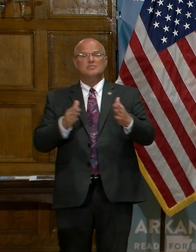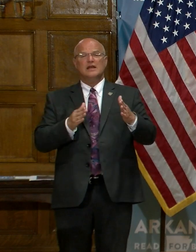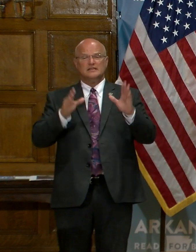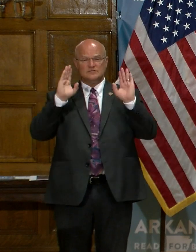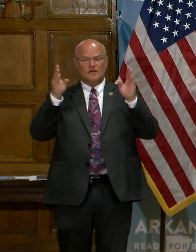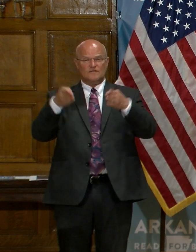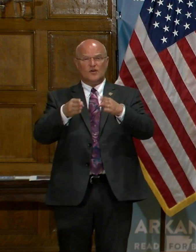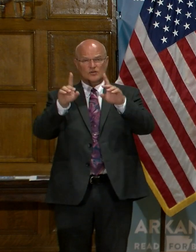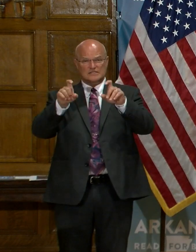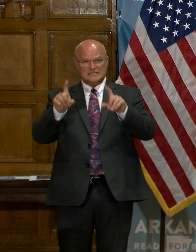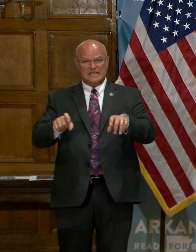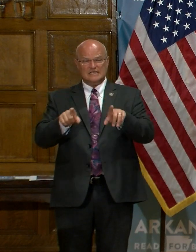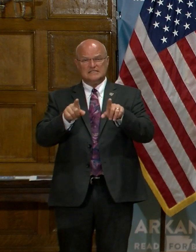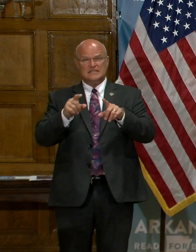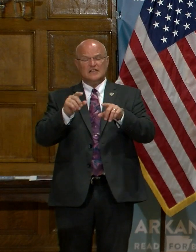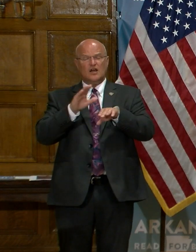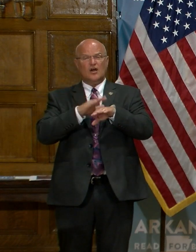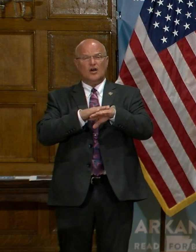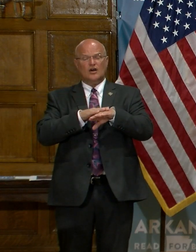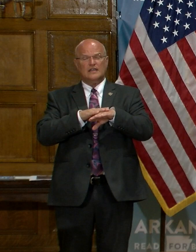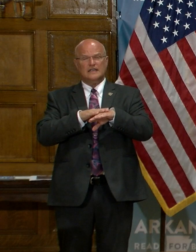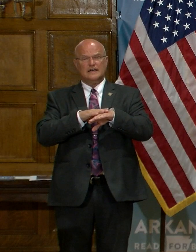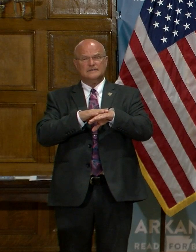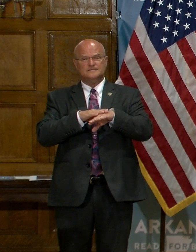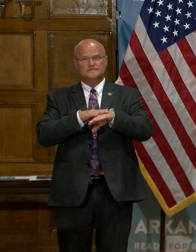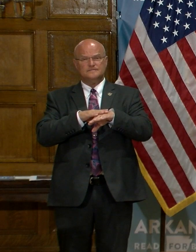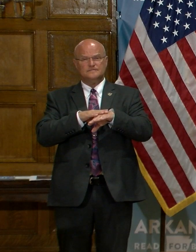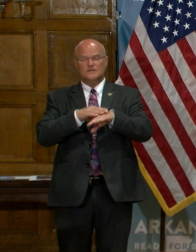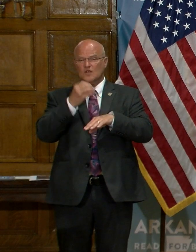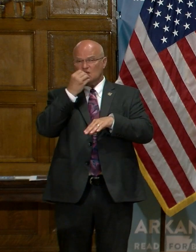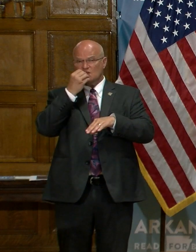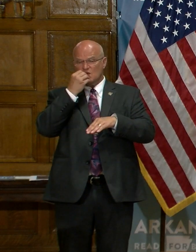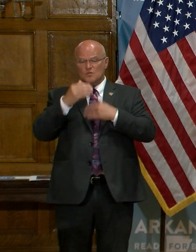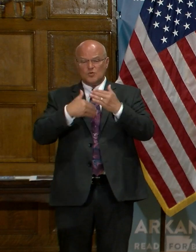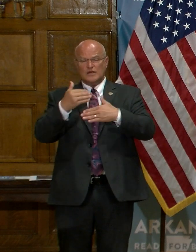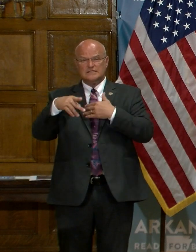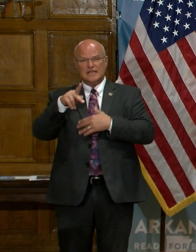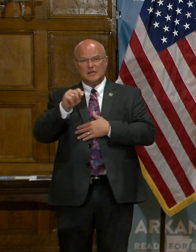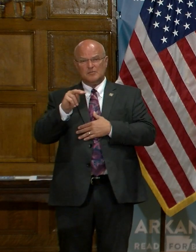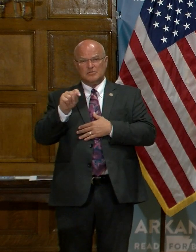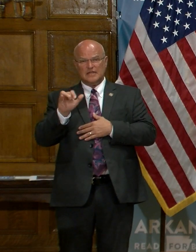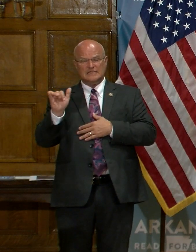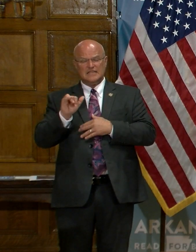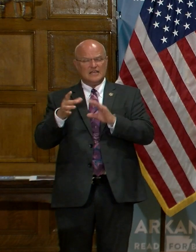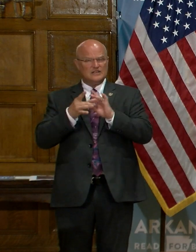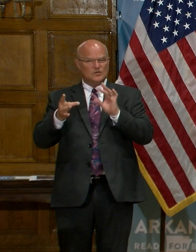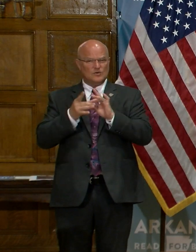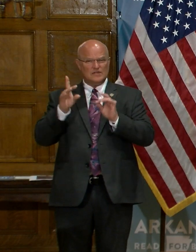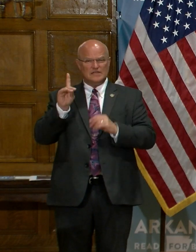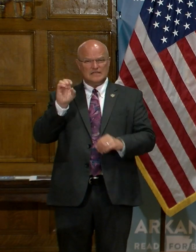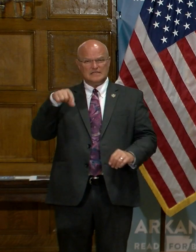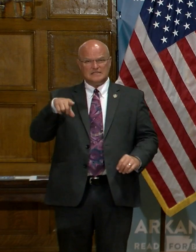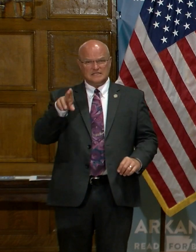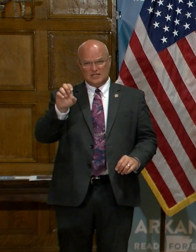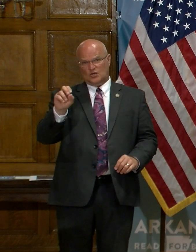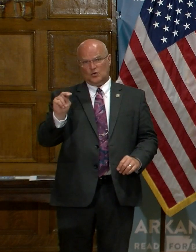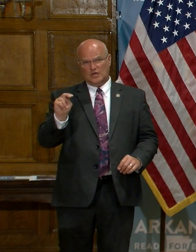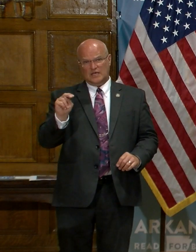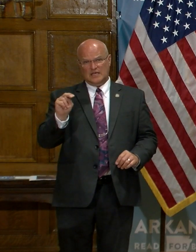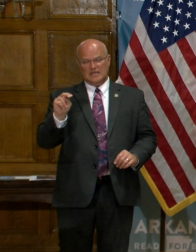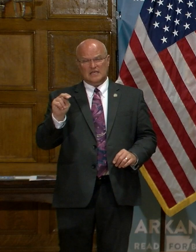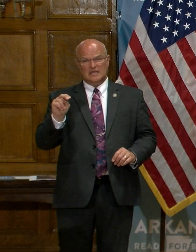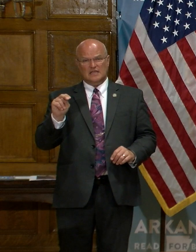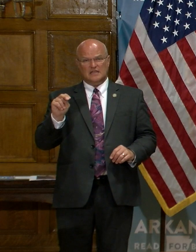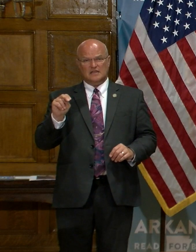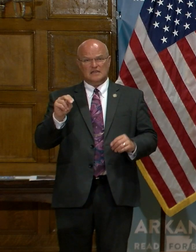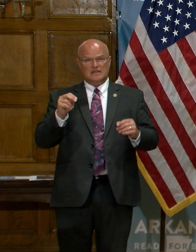to focus a testing effort on food processing plants like the one you mentioned in DeQueen, maybe